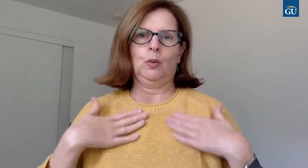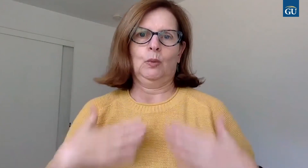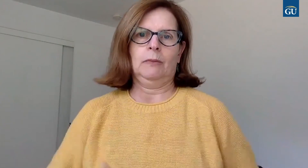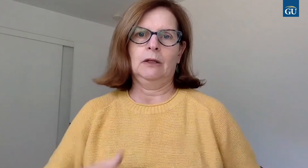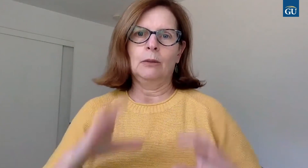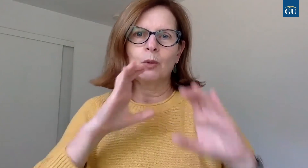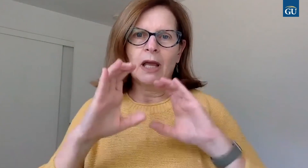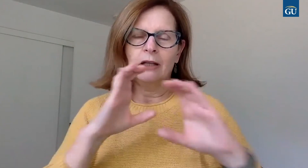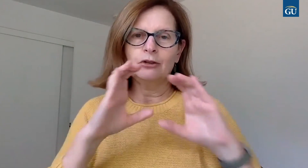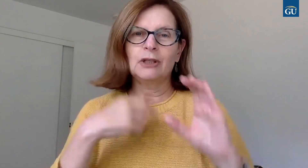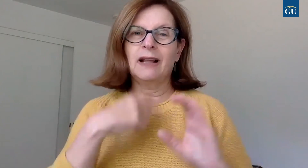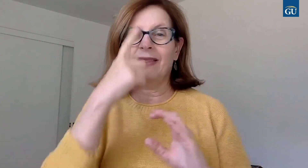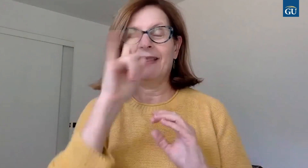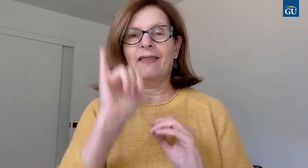human communication.